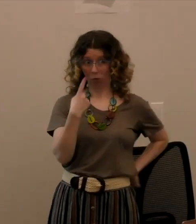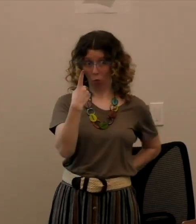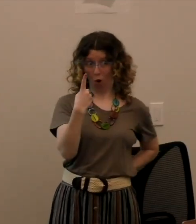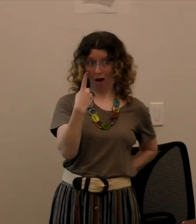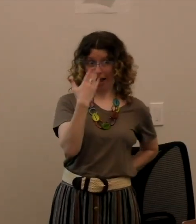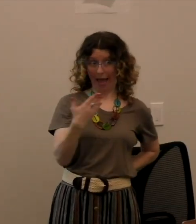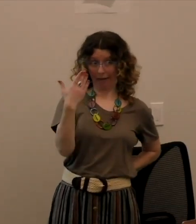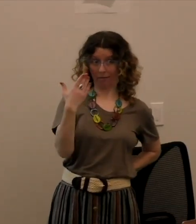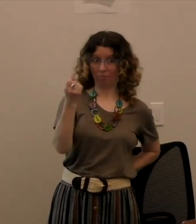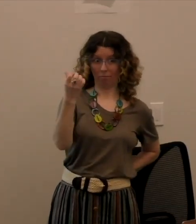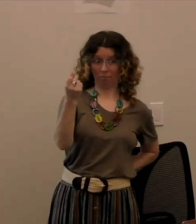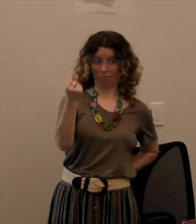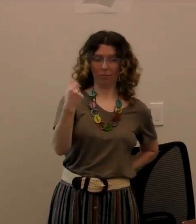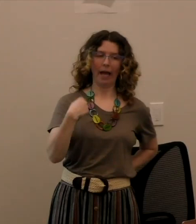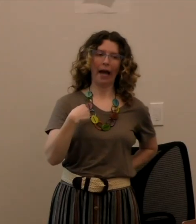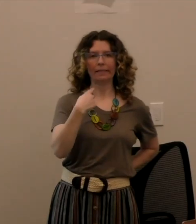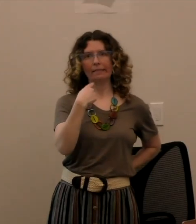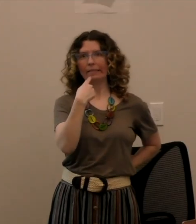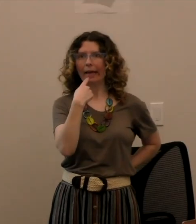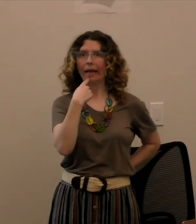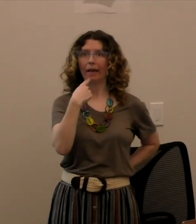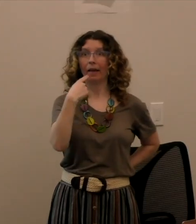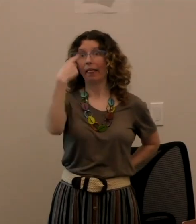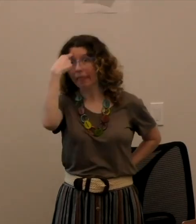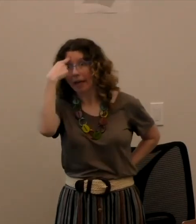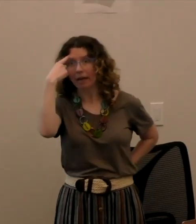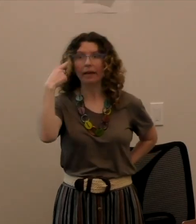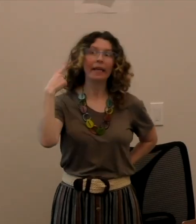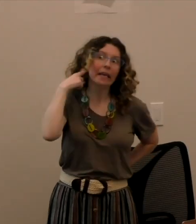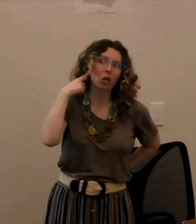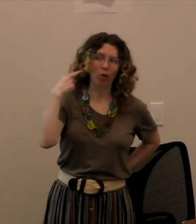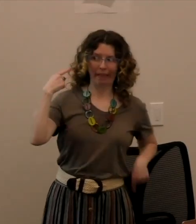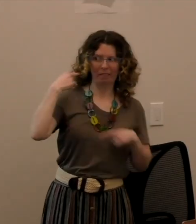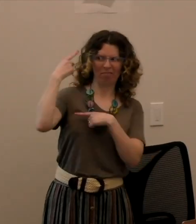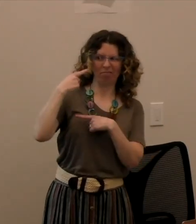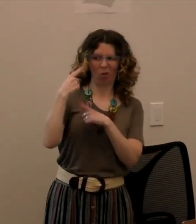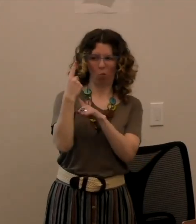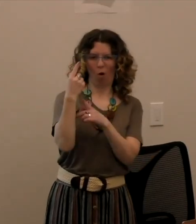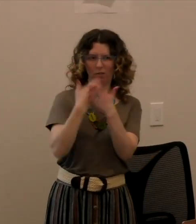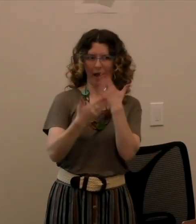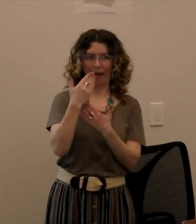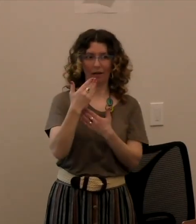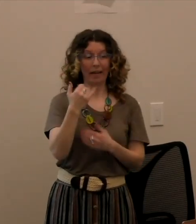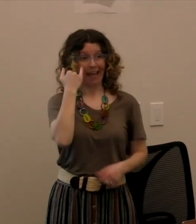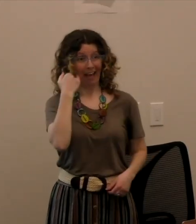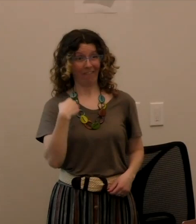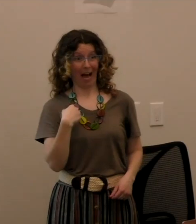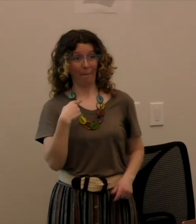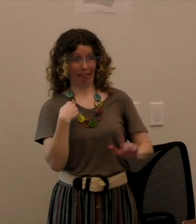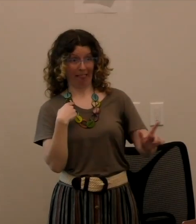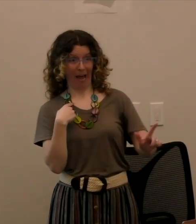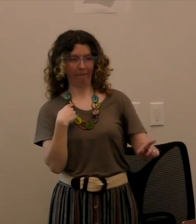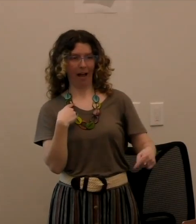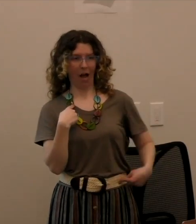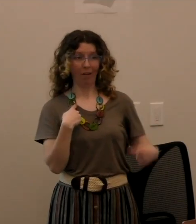hand. So that you see some people that use one hand. So for think, hear with the index finger, that's with the